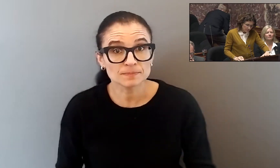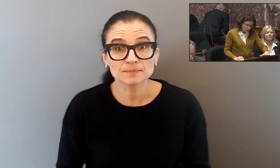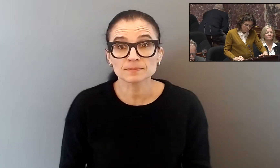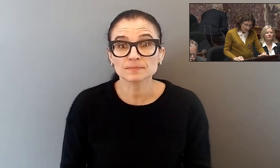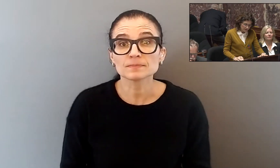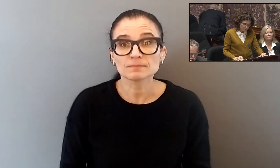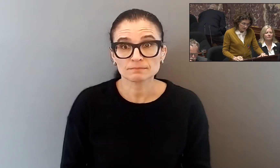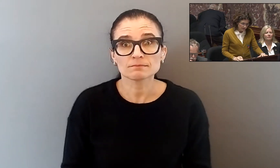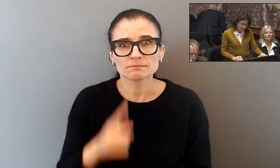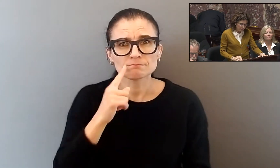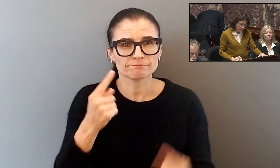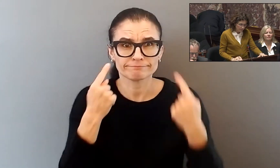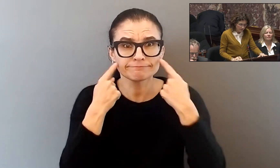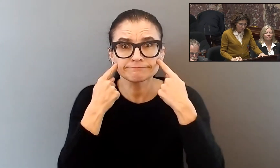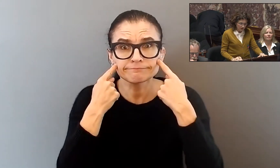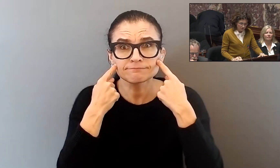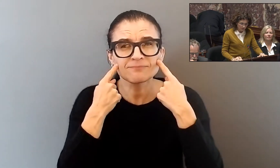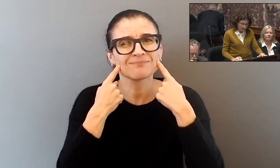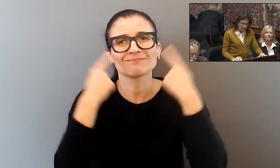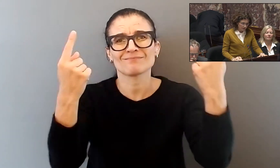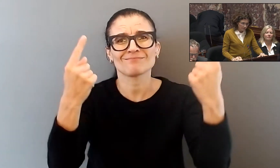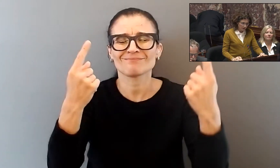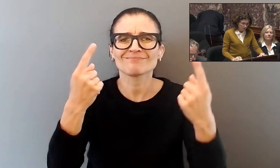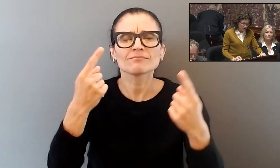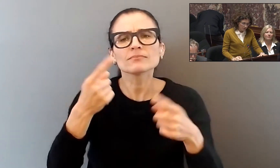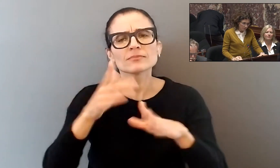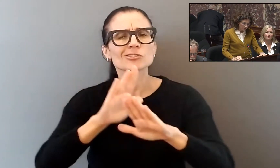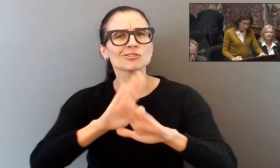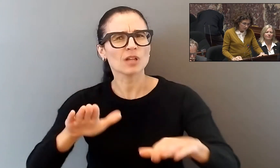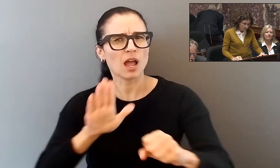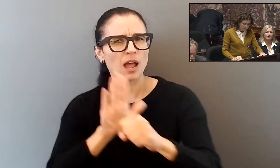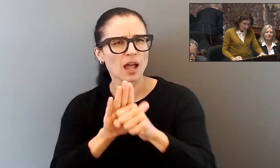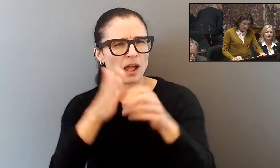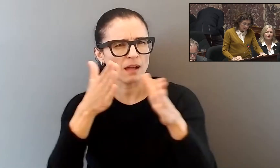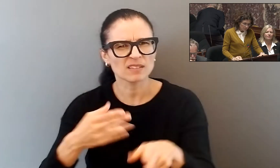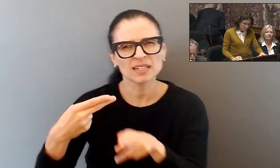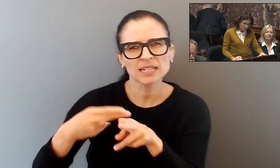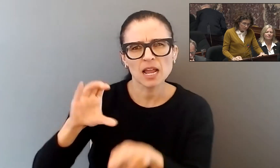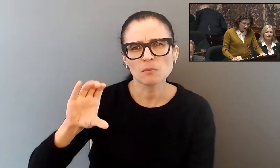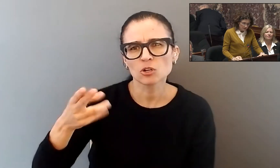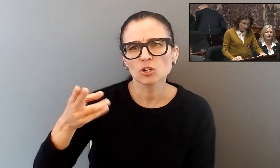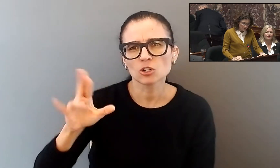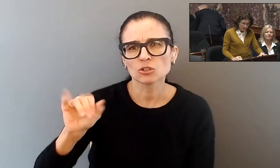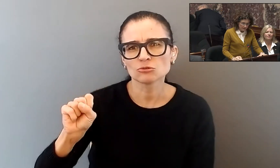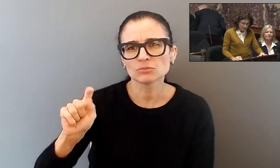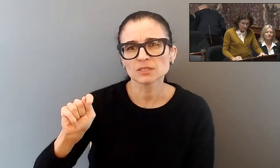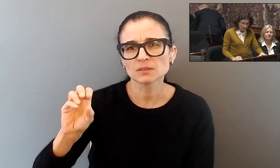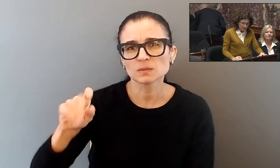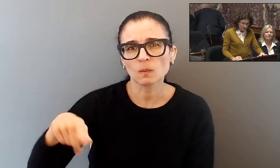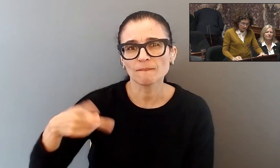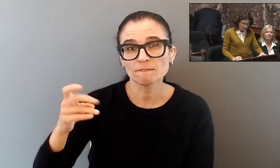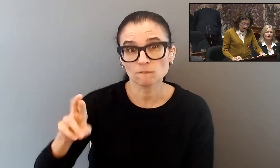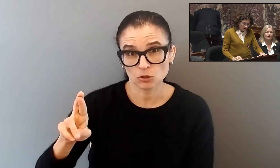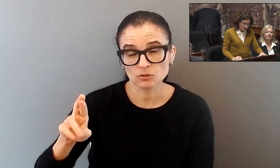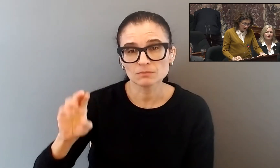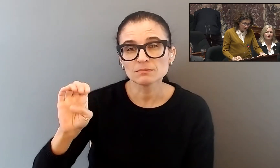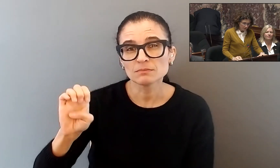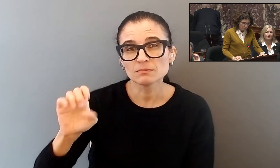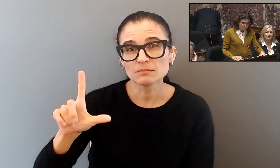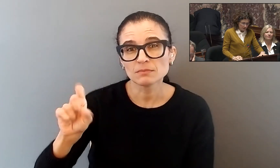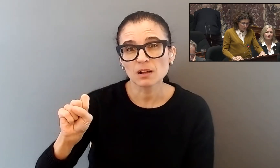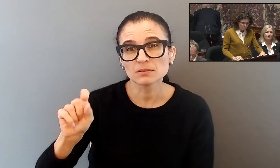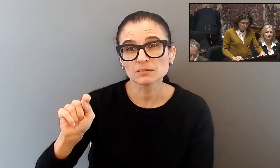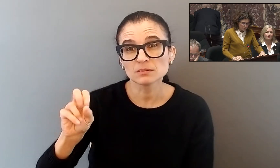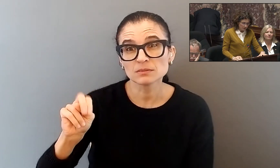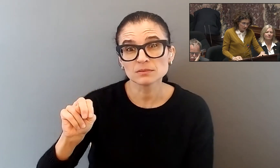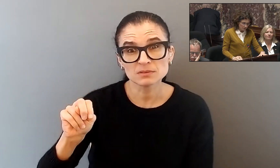has informed us that a private gender clinic in Vancouver is performing double mastectomies on healthy girls